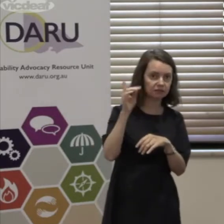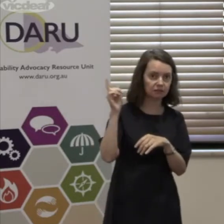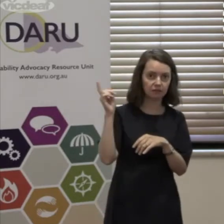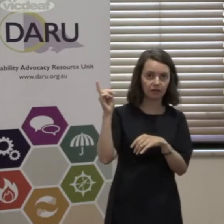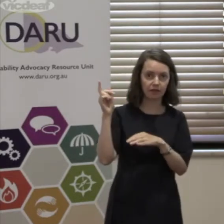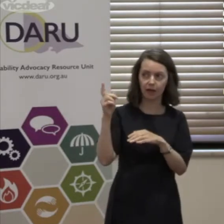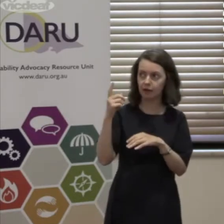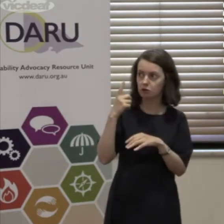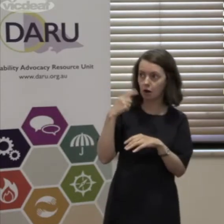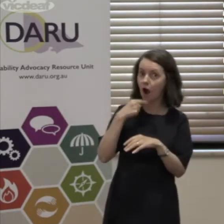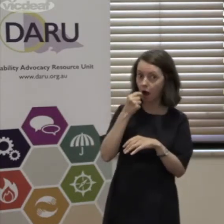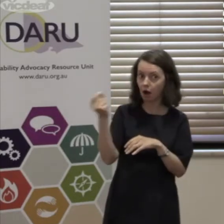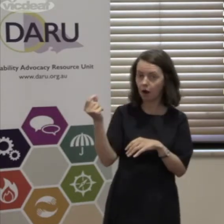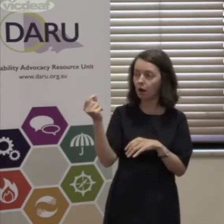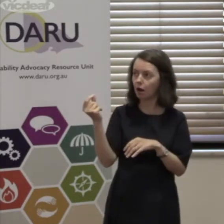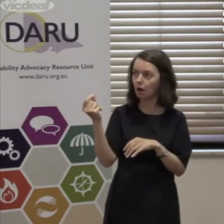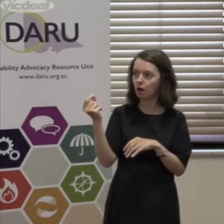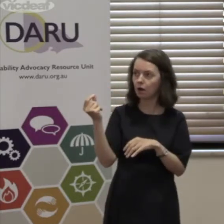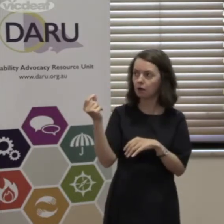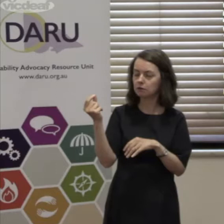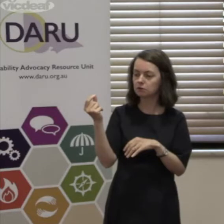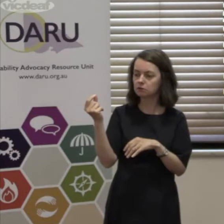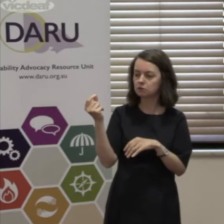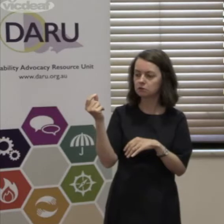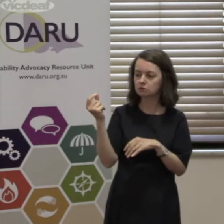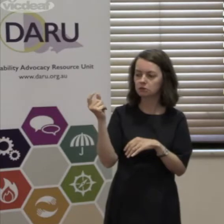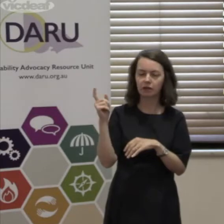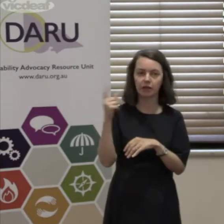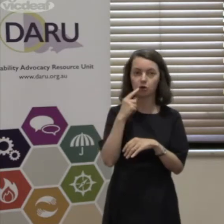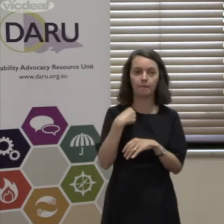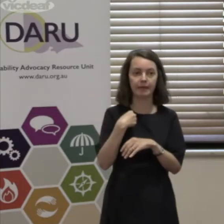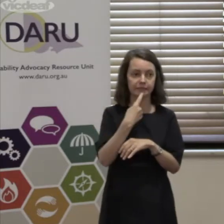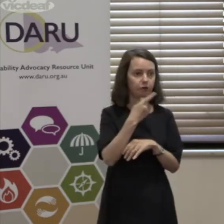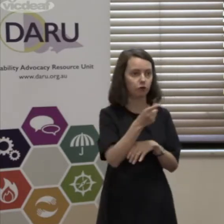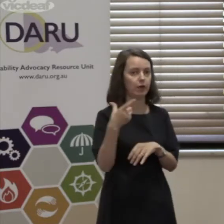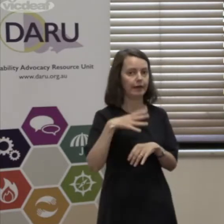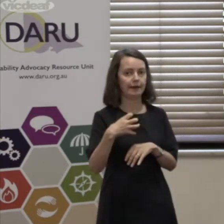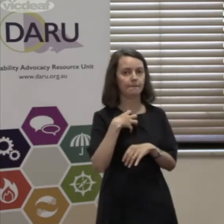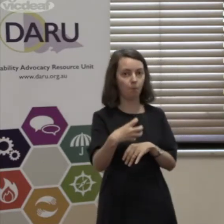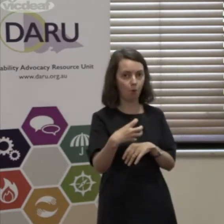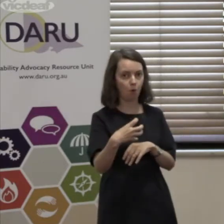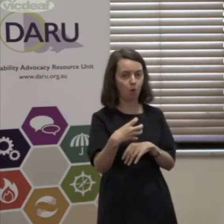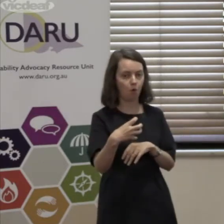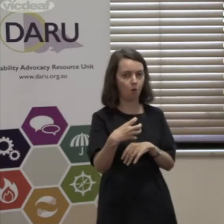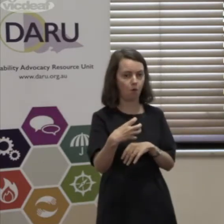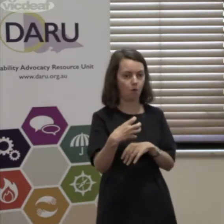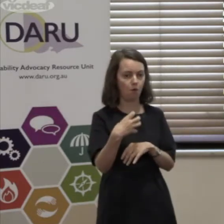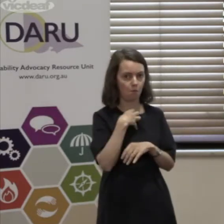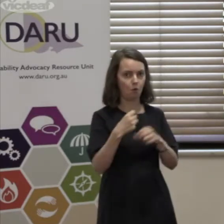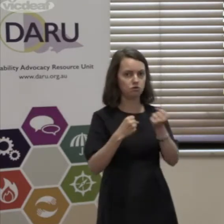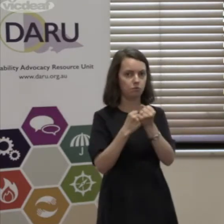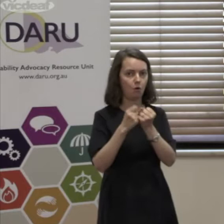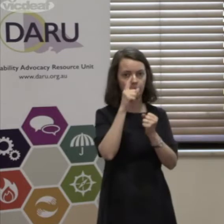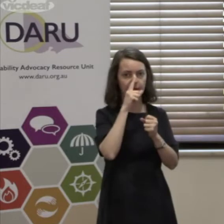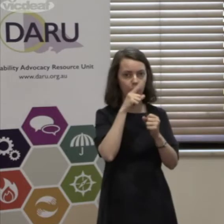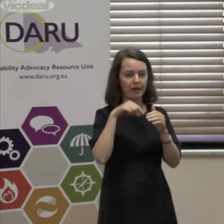was we need more, and we need more in the most complex areas. And